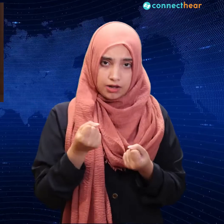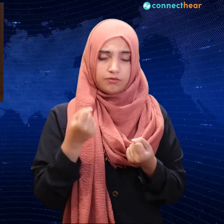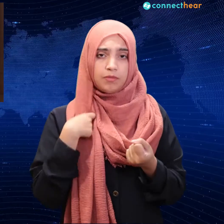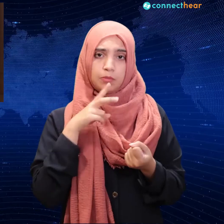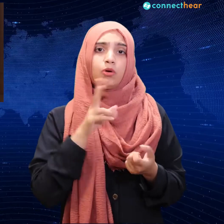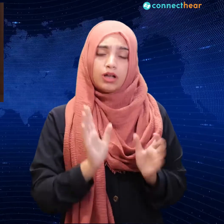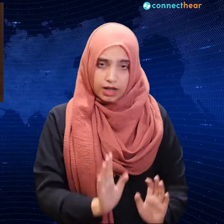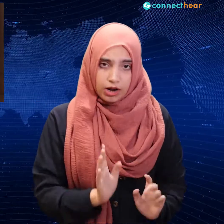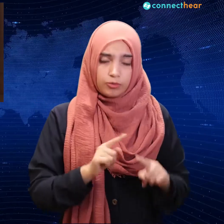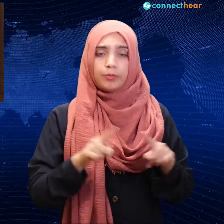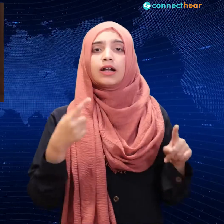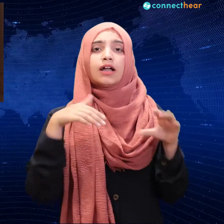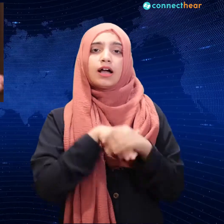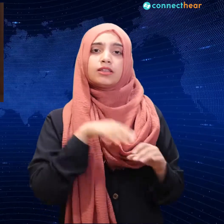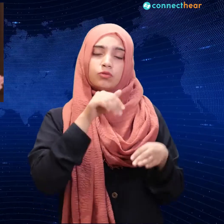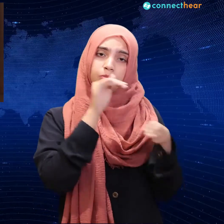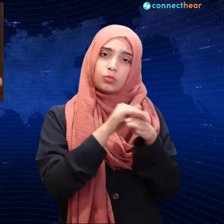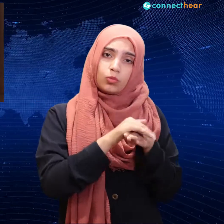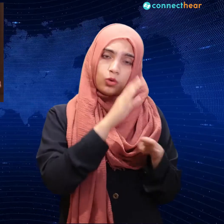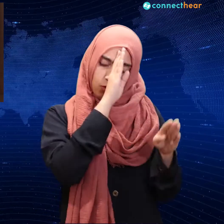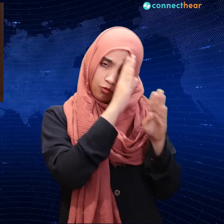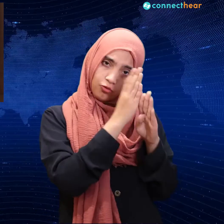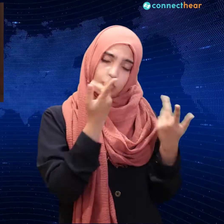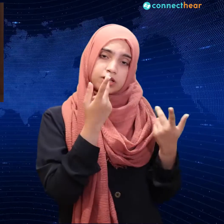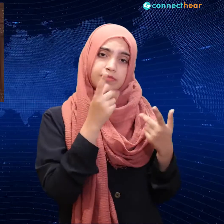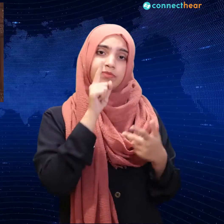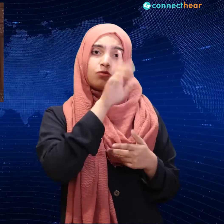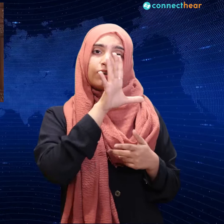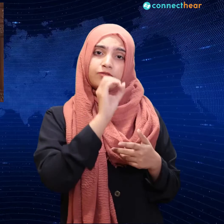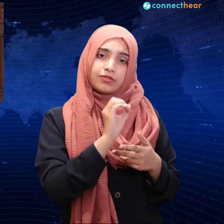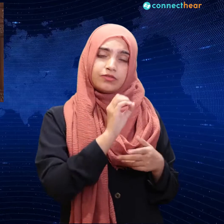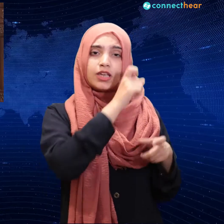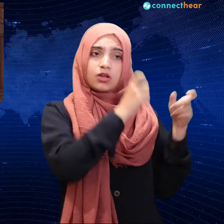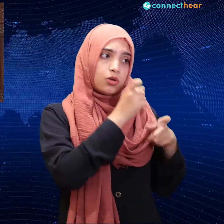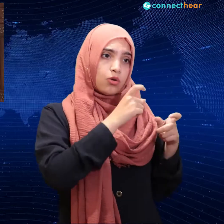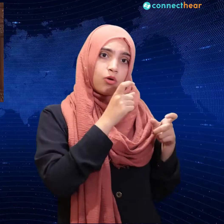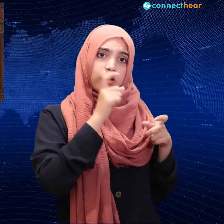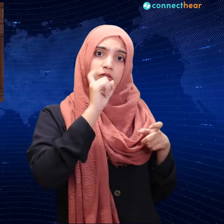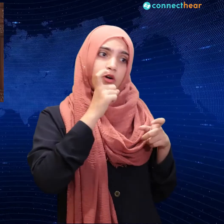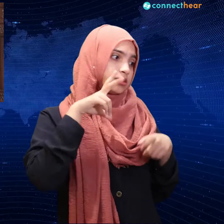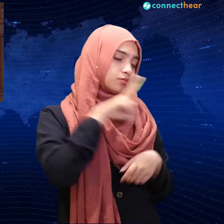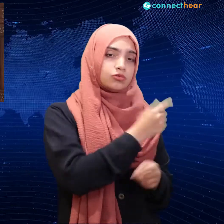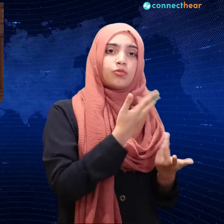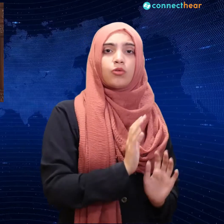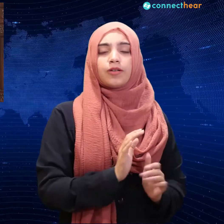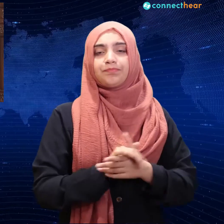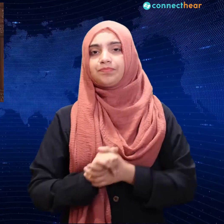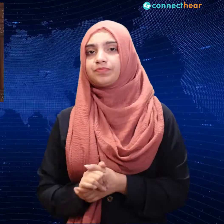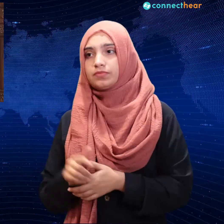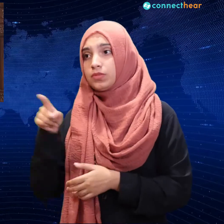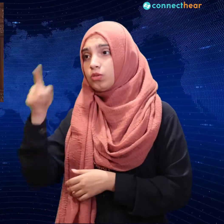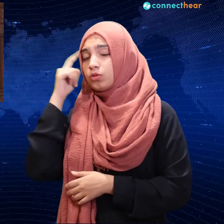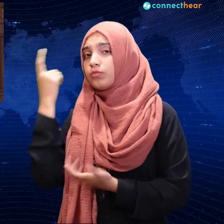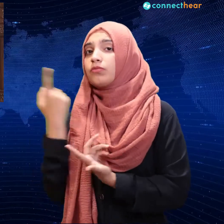political settlement with the Taliban when there were 150,000 US troops there. Let me stop you there. You haven't spoken to